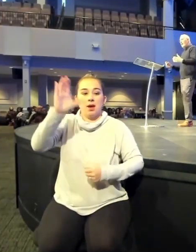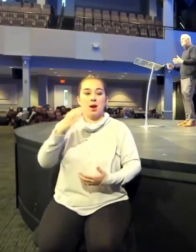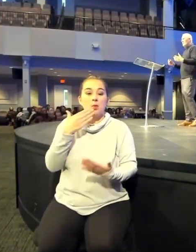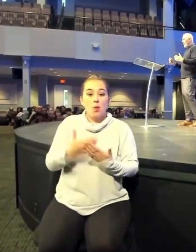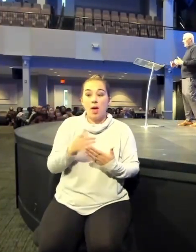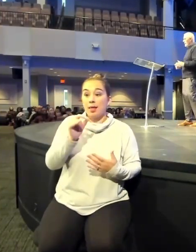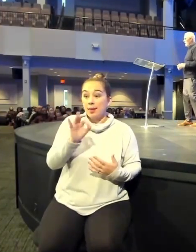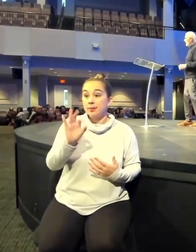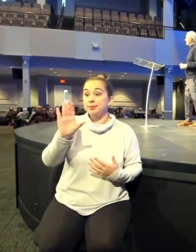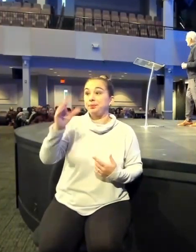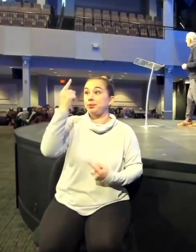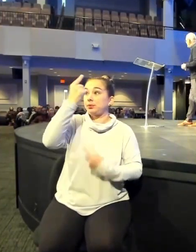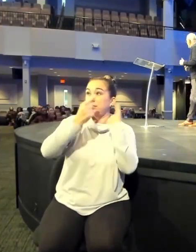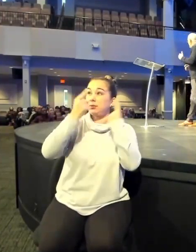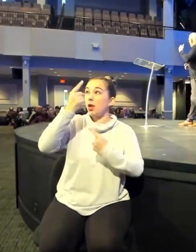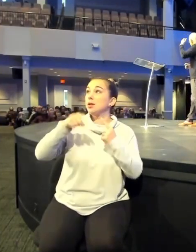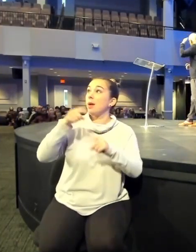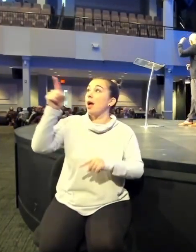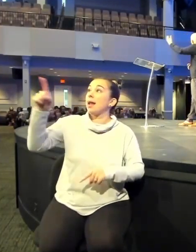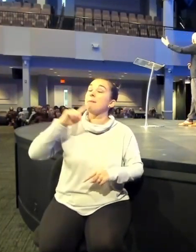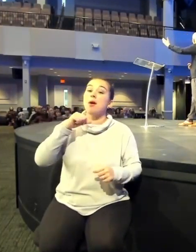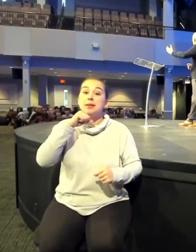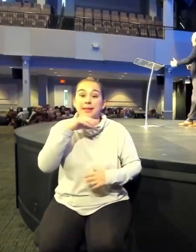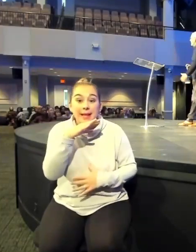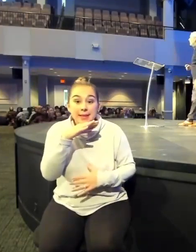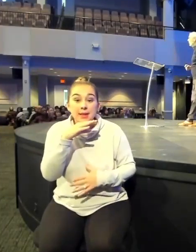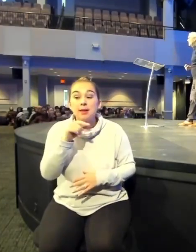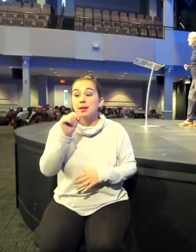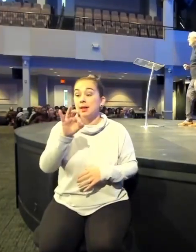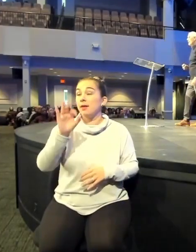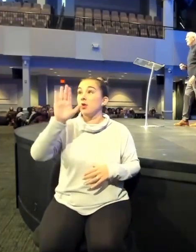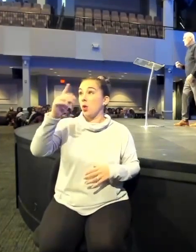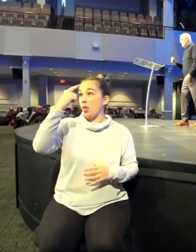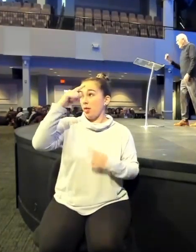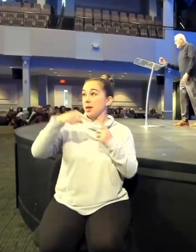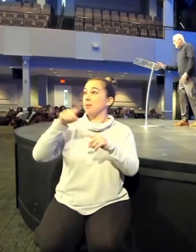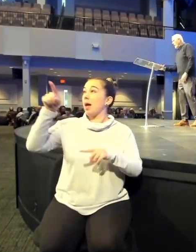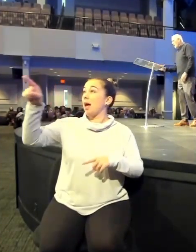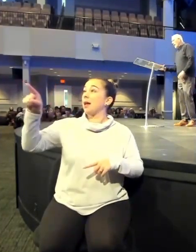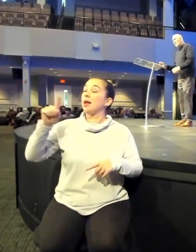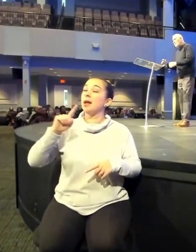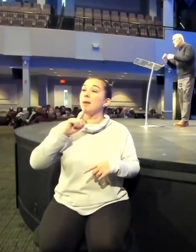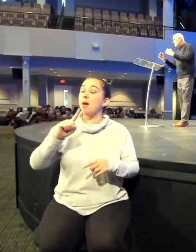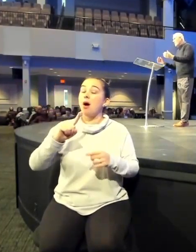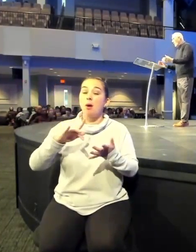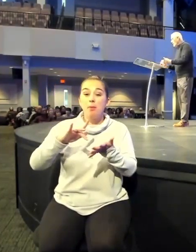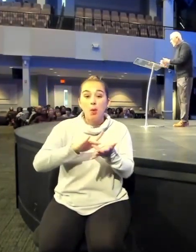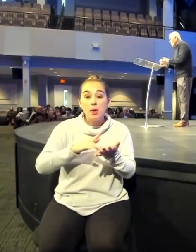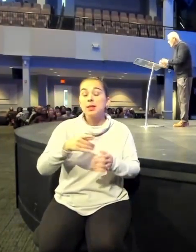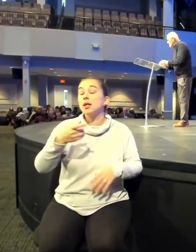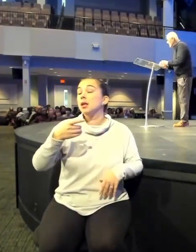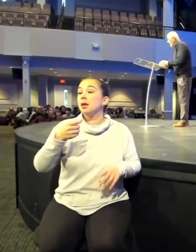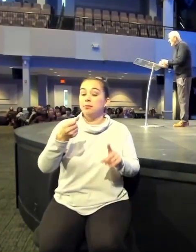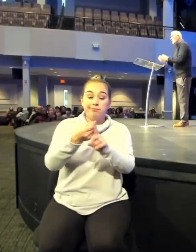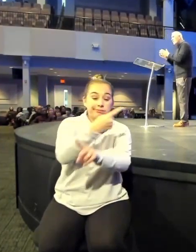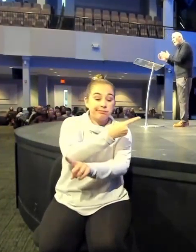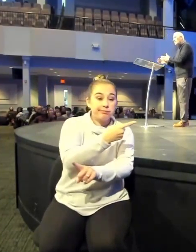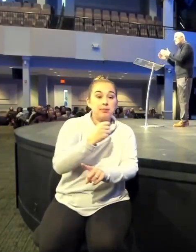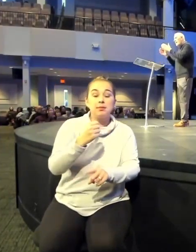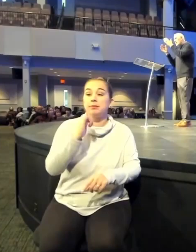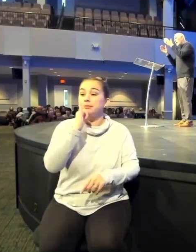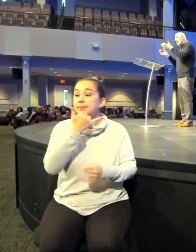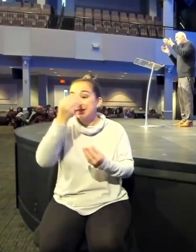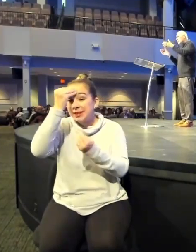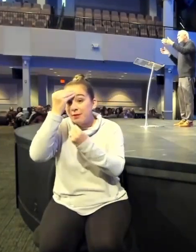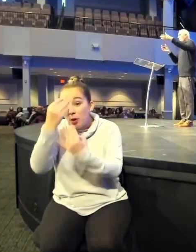your thoughts about Him are tainted, if your thoughts about God are poisoned, if your thoughts about God are misinformed or twisted. Your